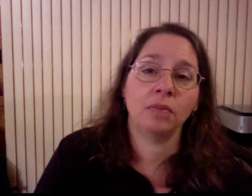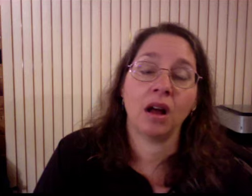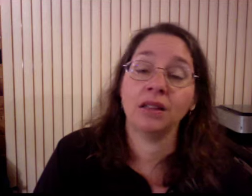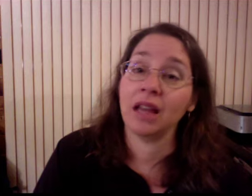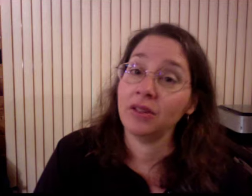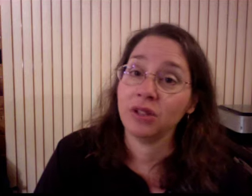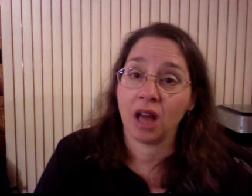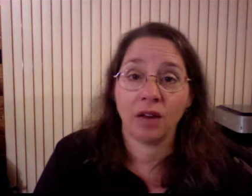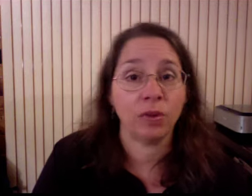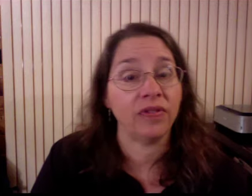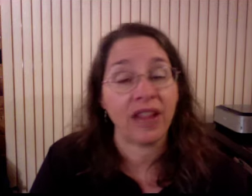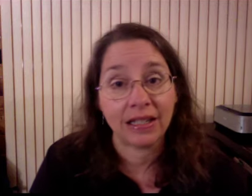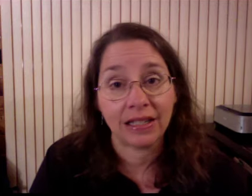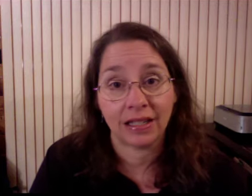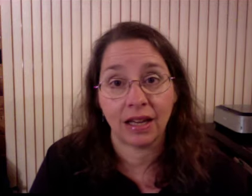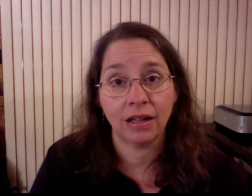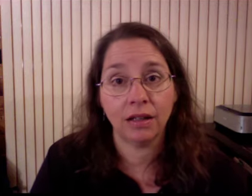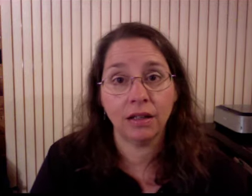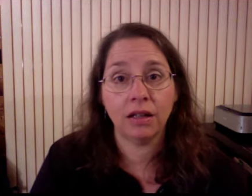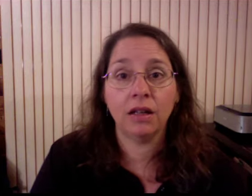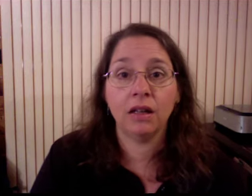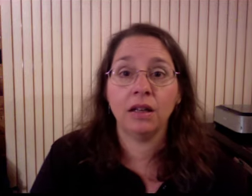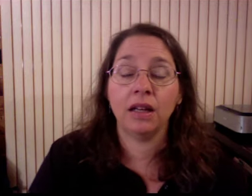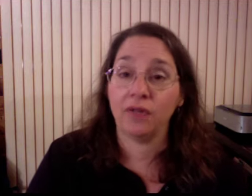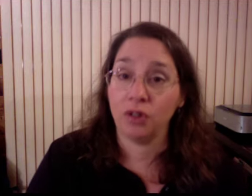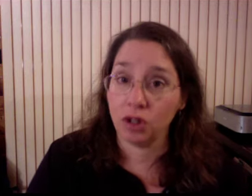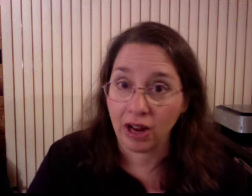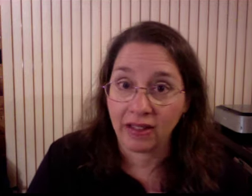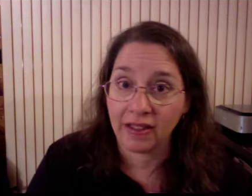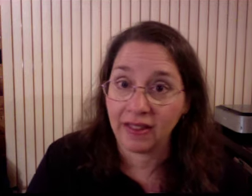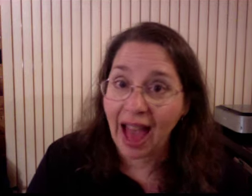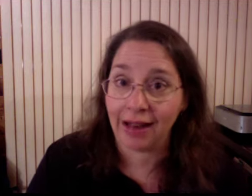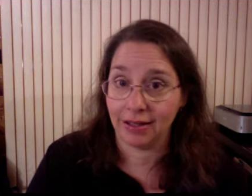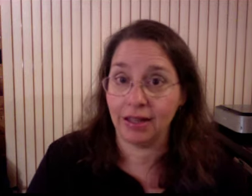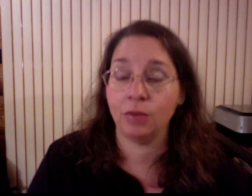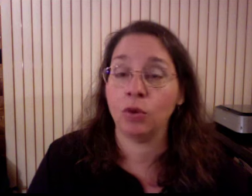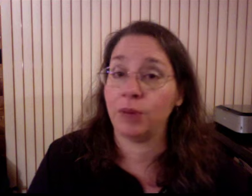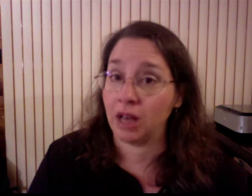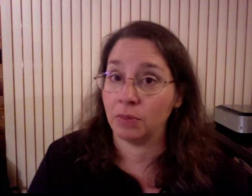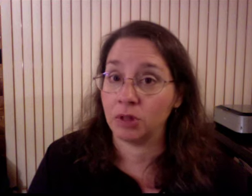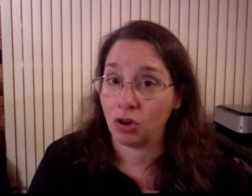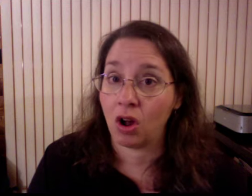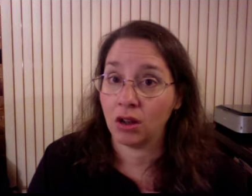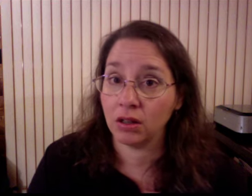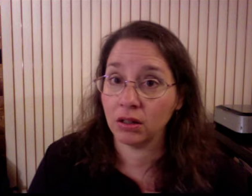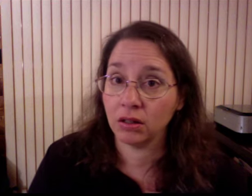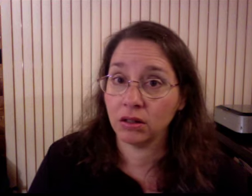on the other side with fantasy, if you strengthen that, it will become strong.